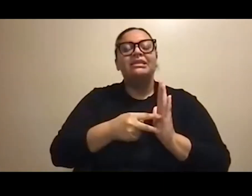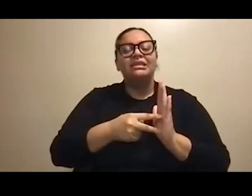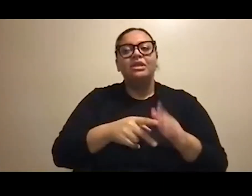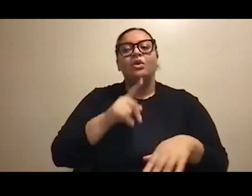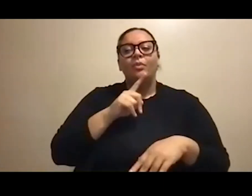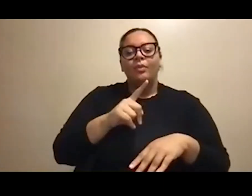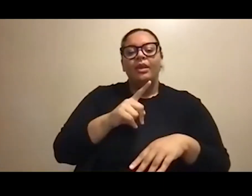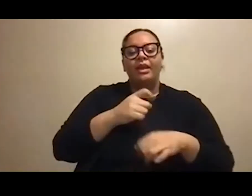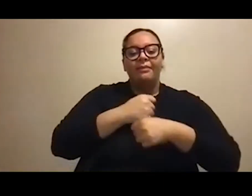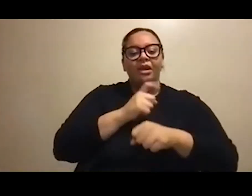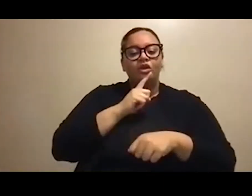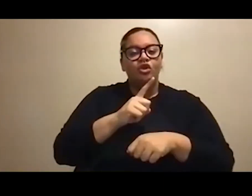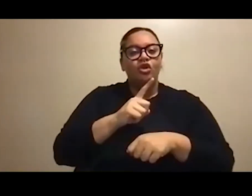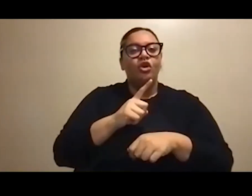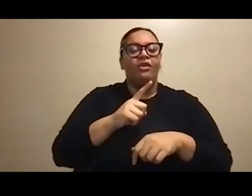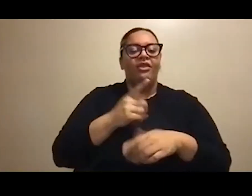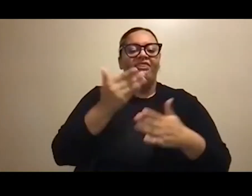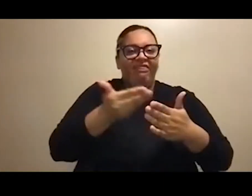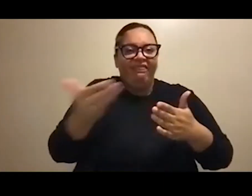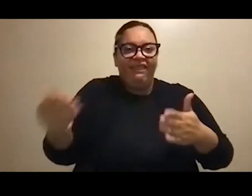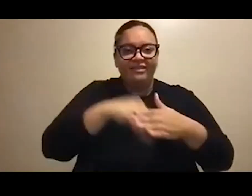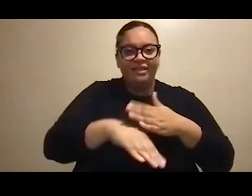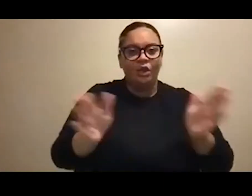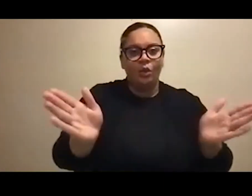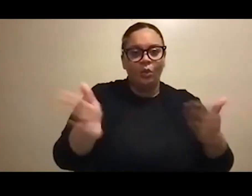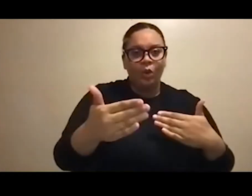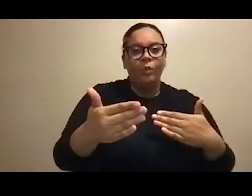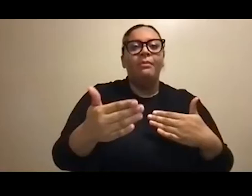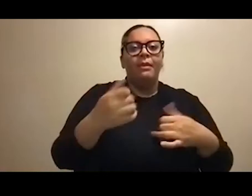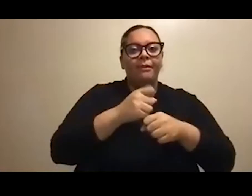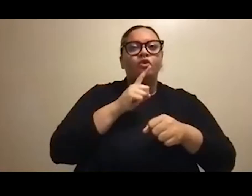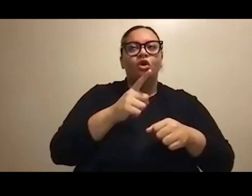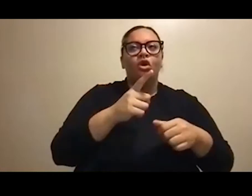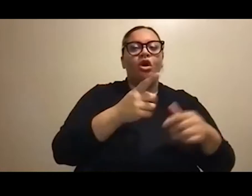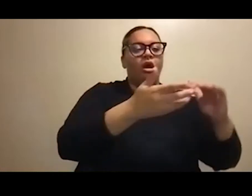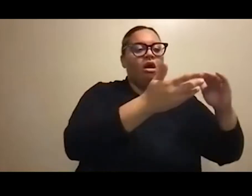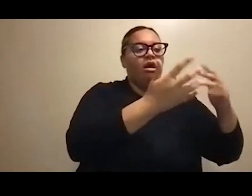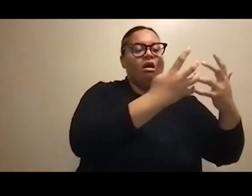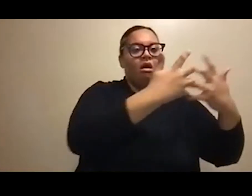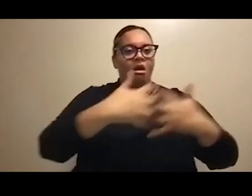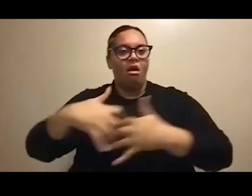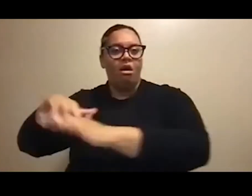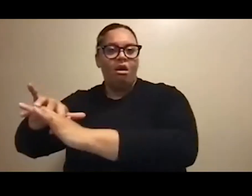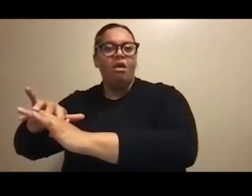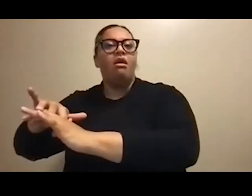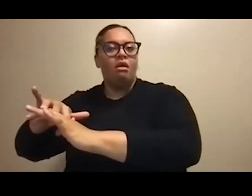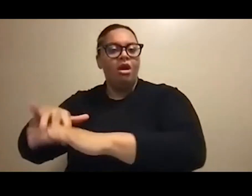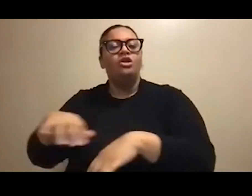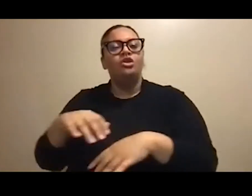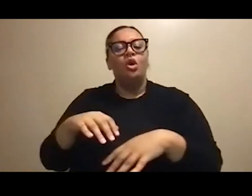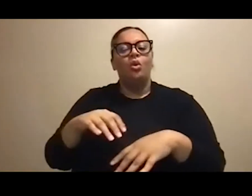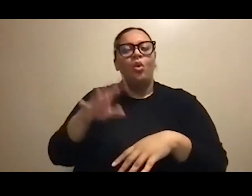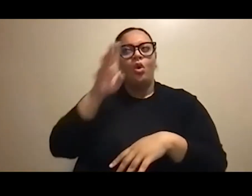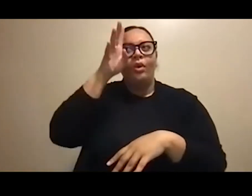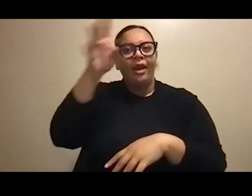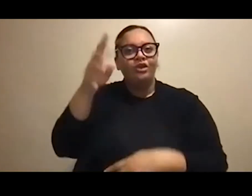the objects in a room in which creates harmony in that room. I'm suggesting that we do some